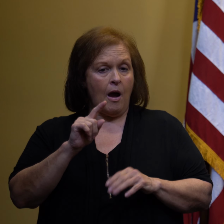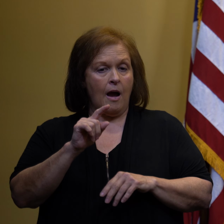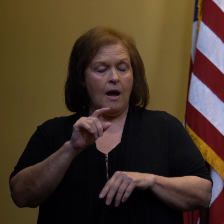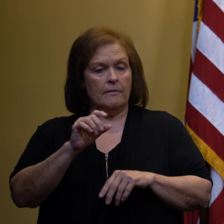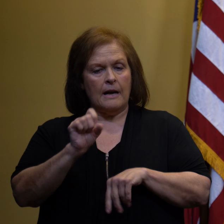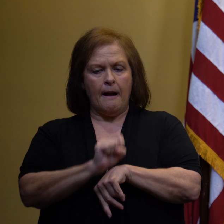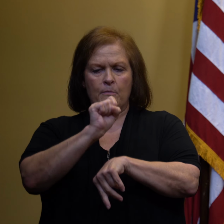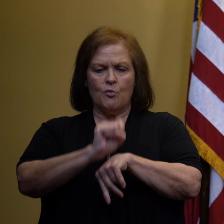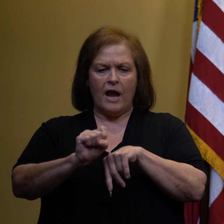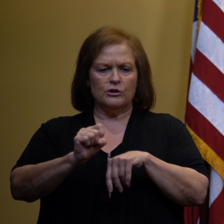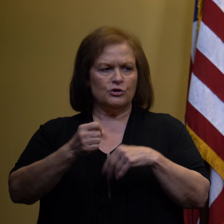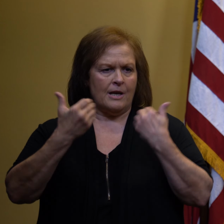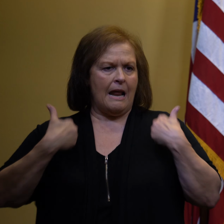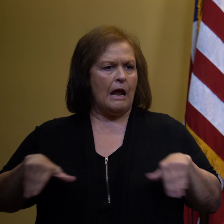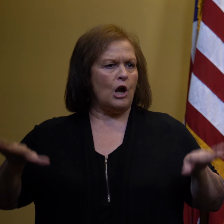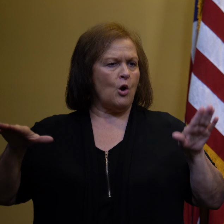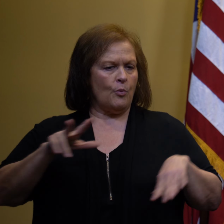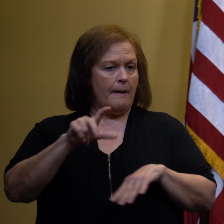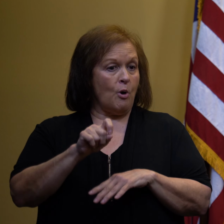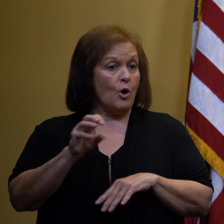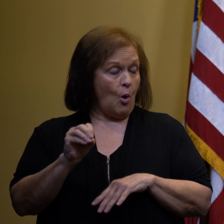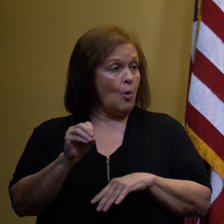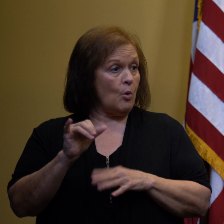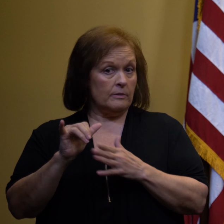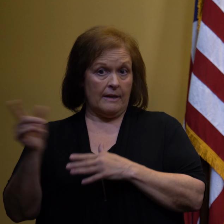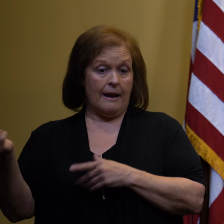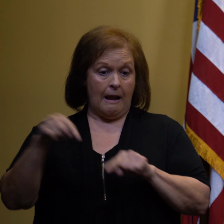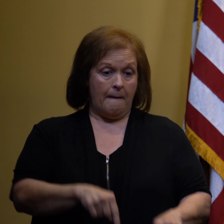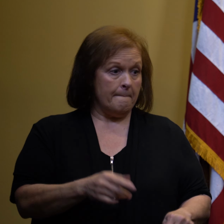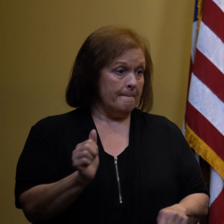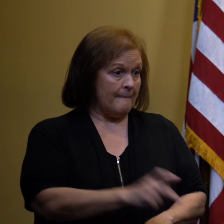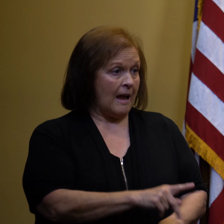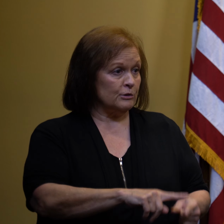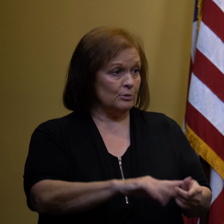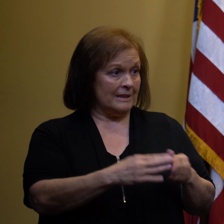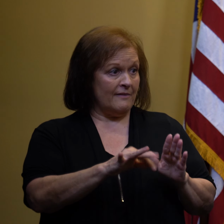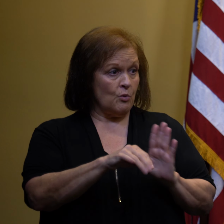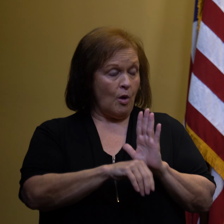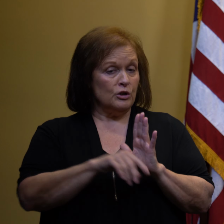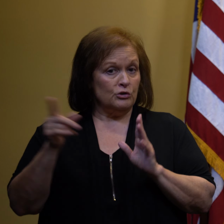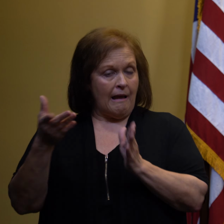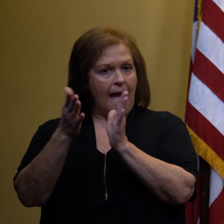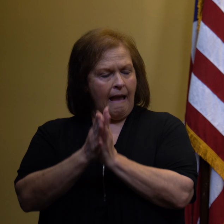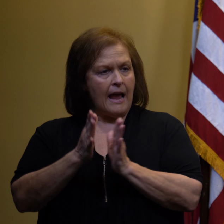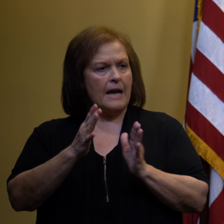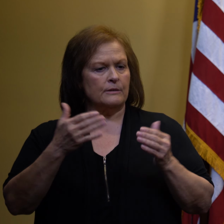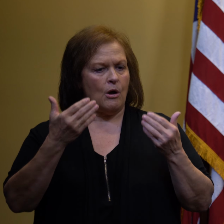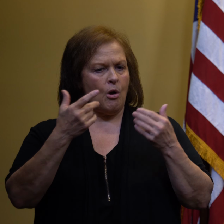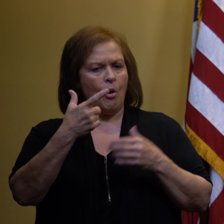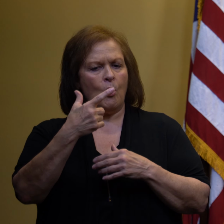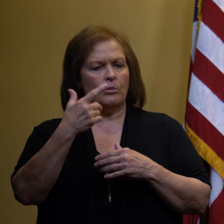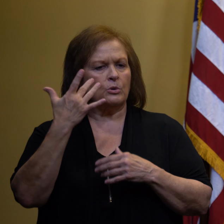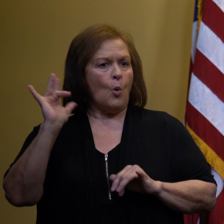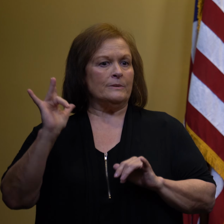Eagle 3.0 to come back to the city of New Orleans. She's asked for Operation Golden Eagle